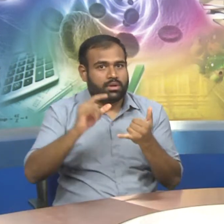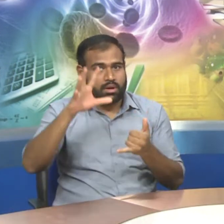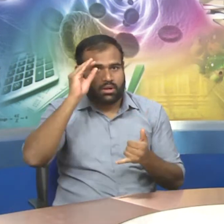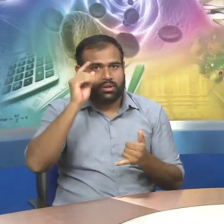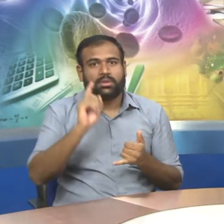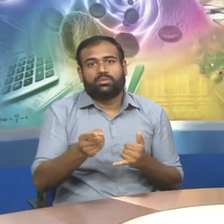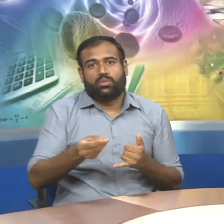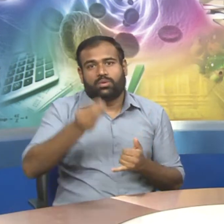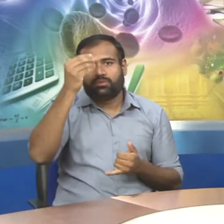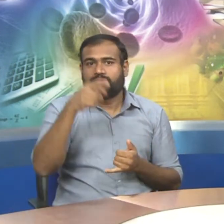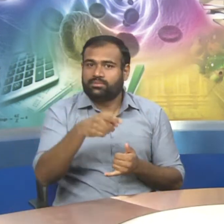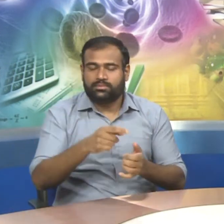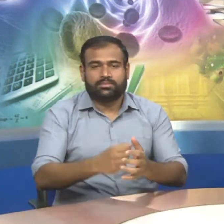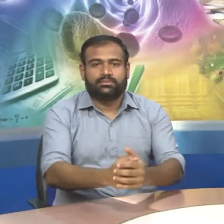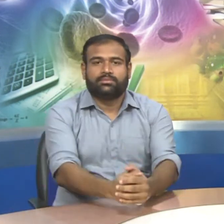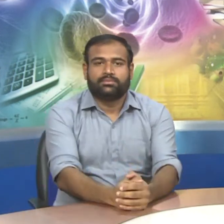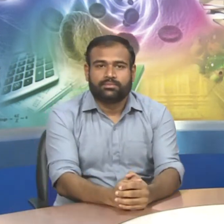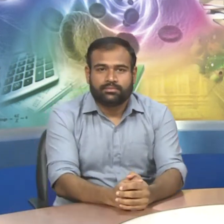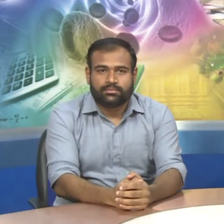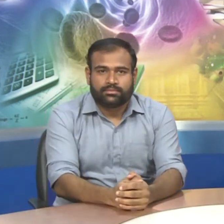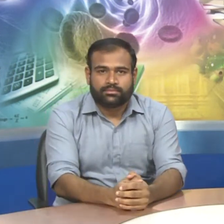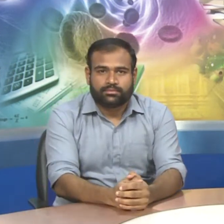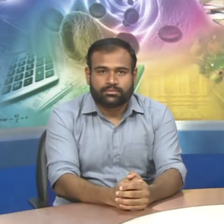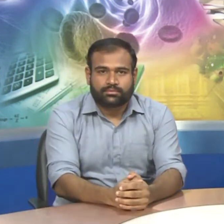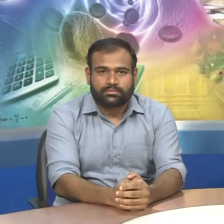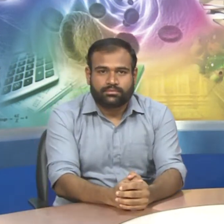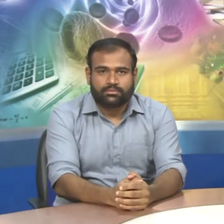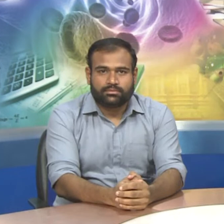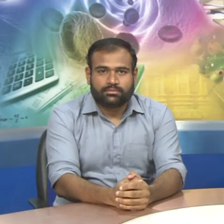combine any 2 signs and create a new word. It is not so.